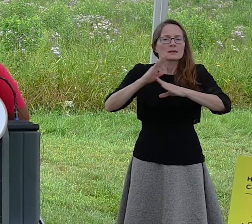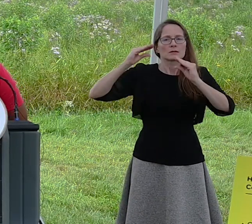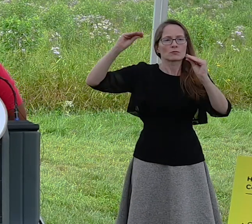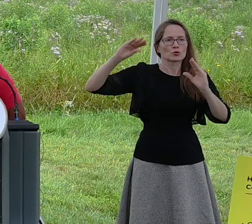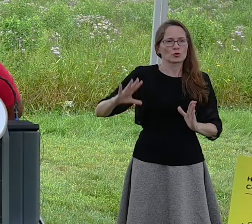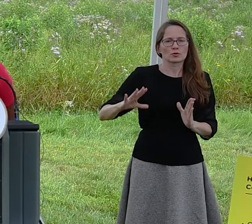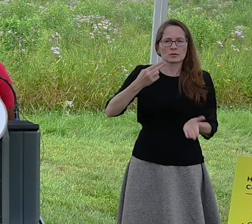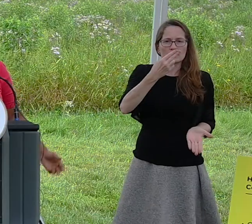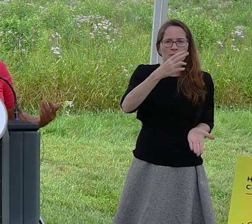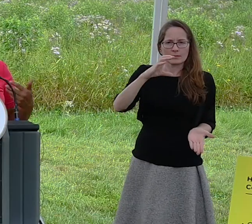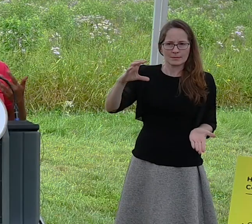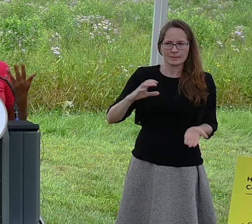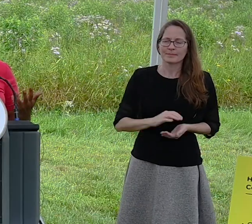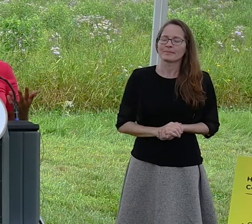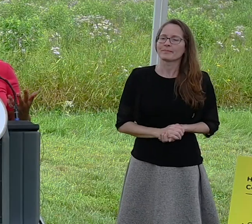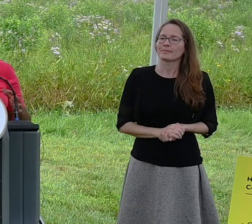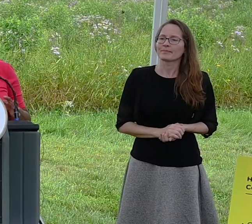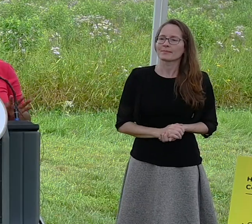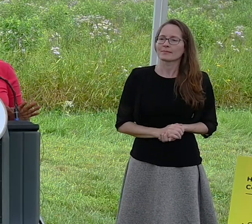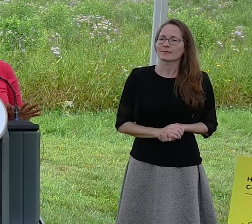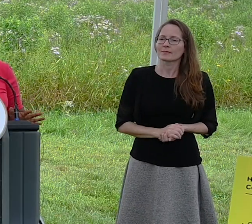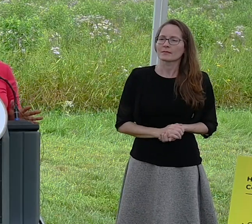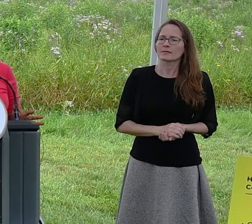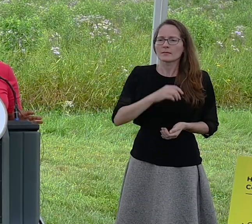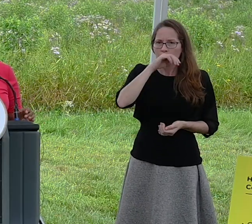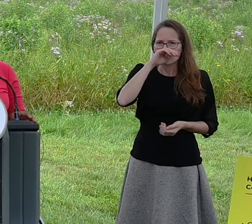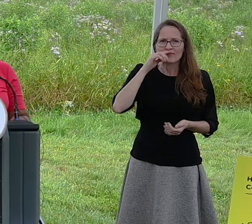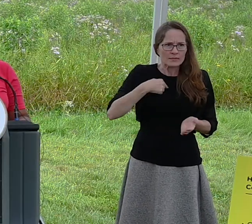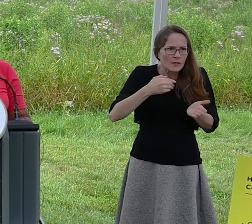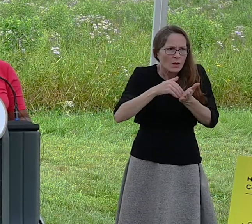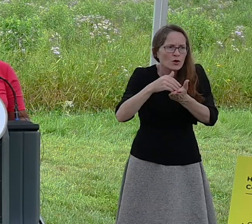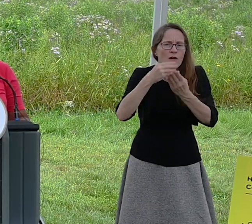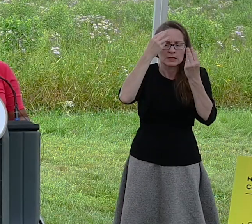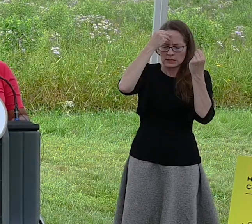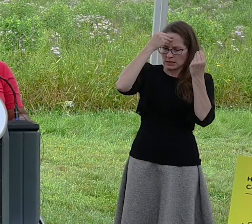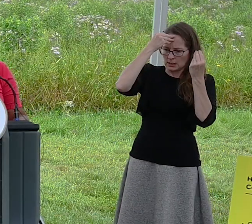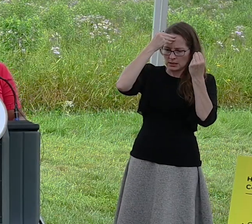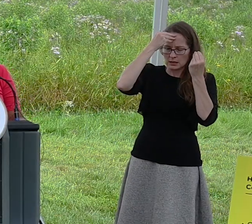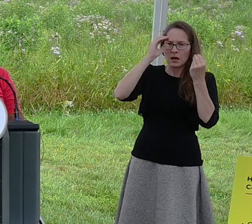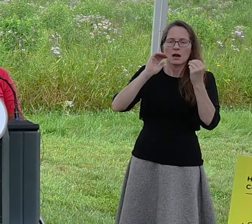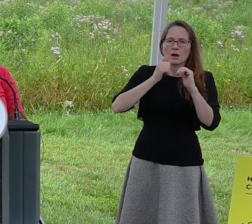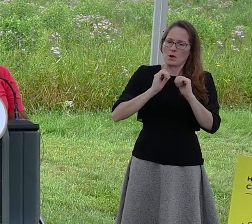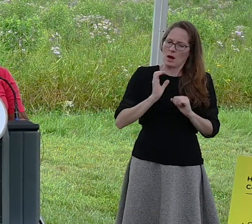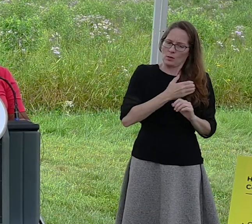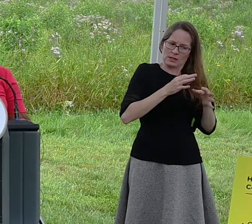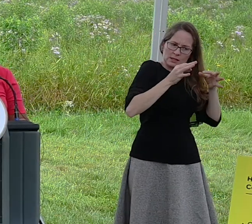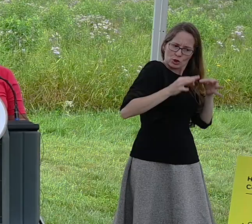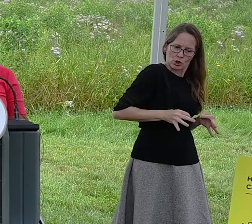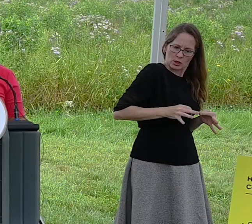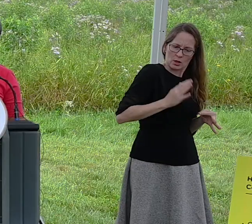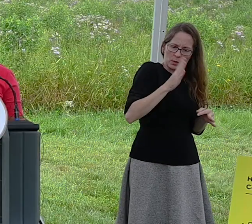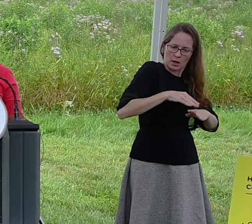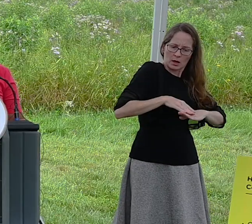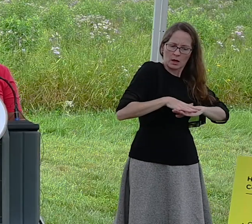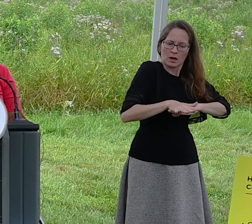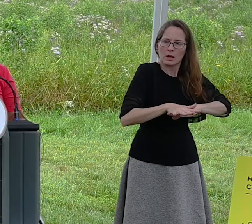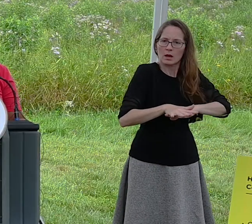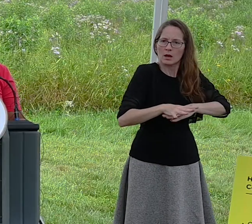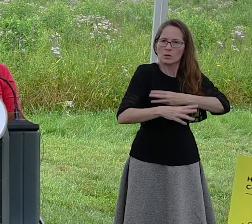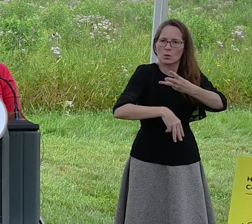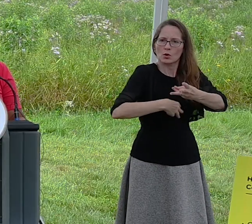College. And I think a lot about how the choices we make today shape the world our children are going to